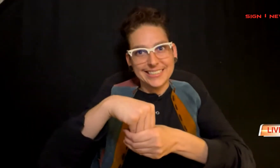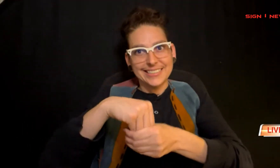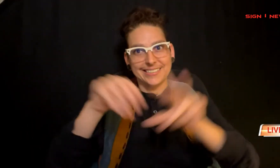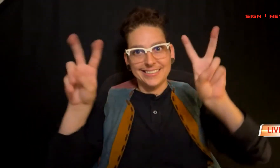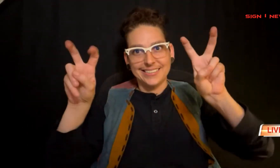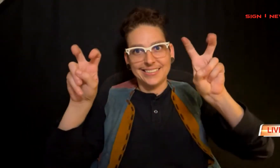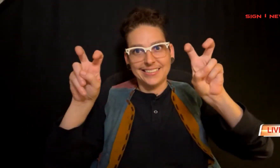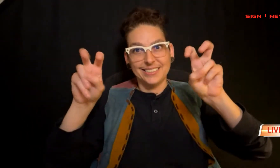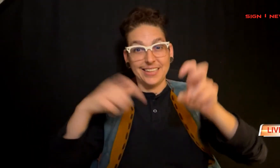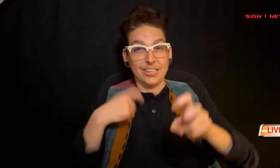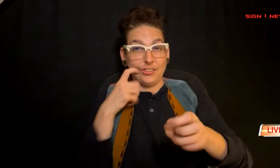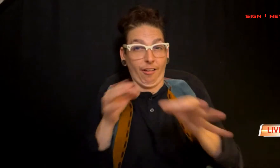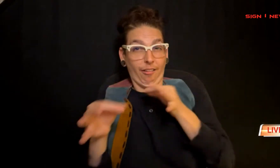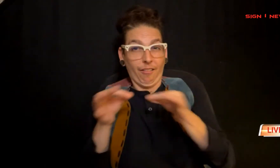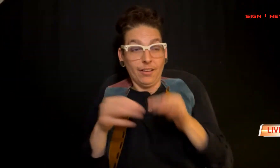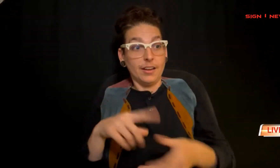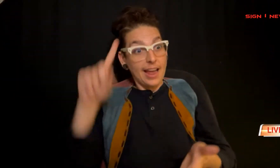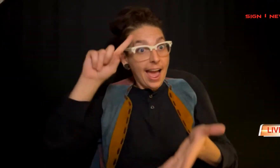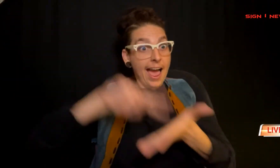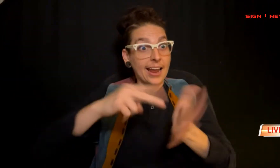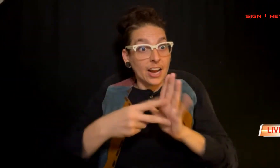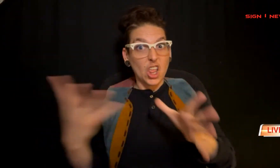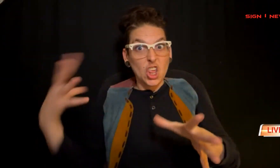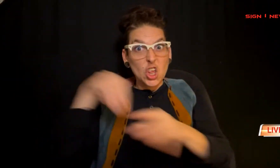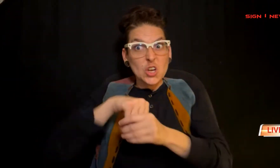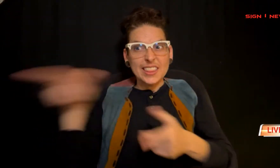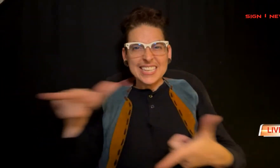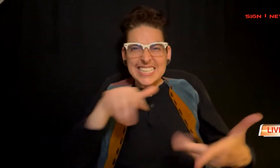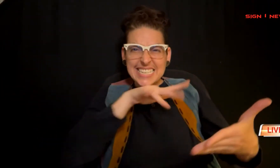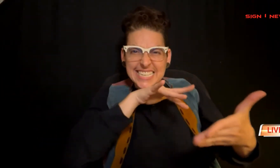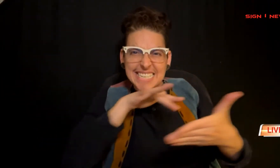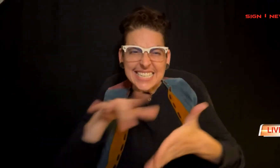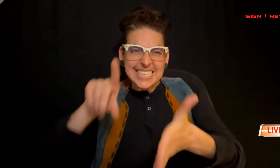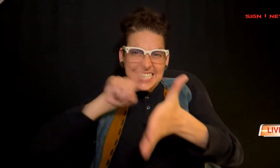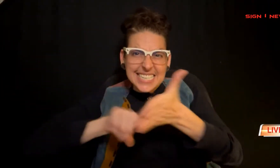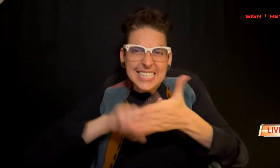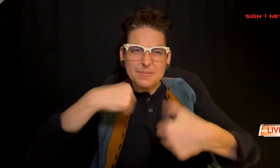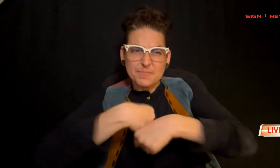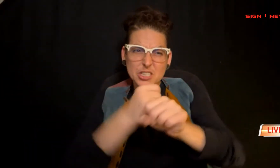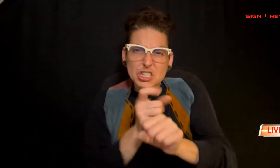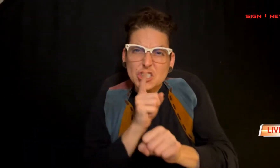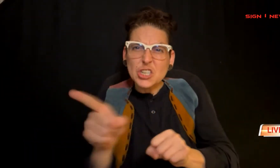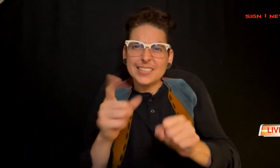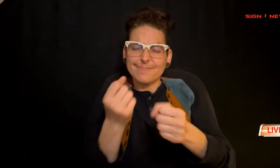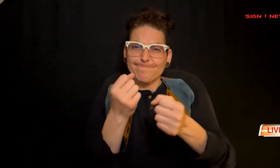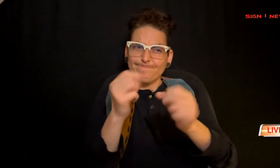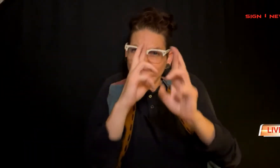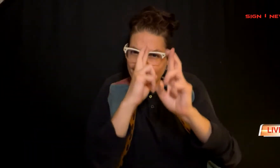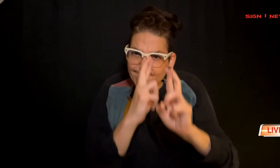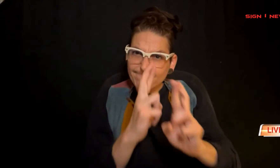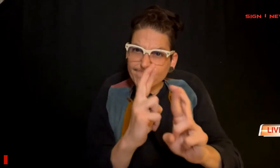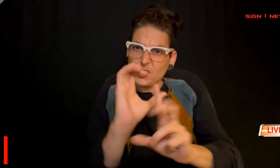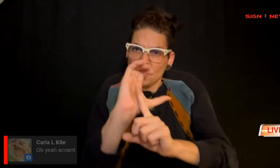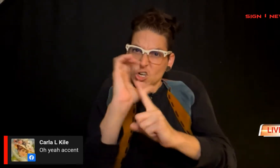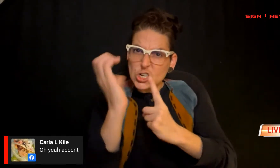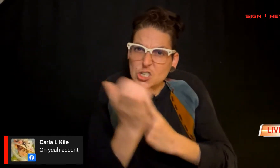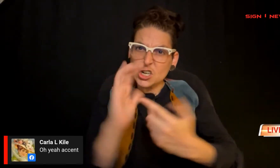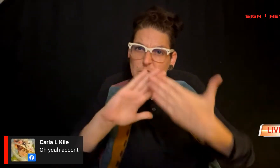And so that's what intentional inclusion looks like. That's what Sean Hayter did. She studied, she researched, she just made sure